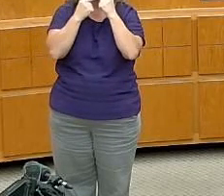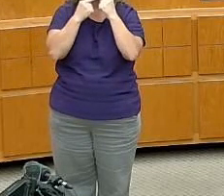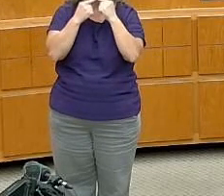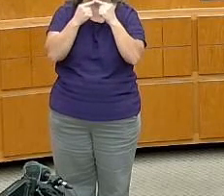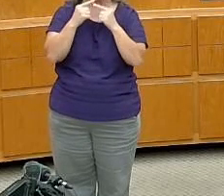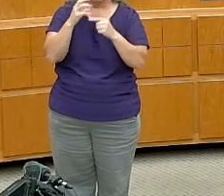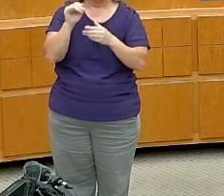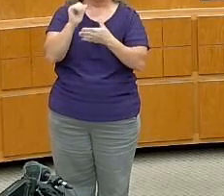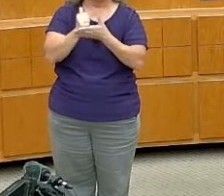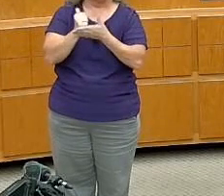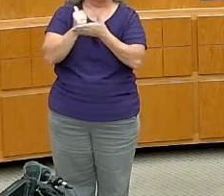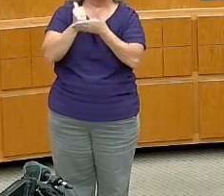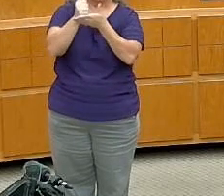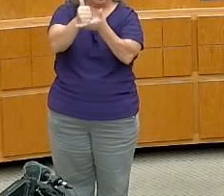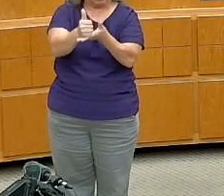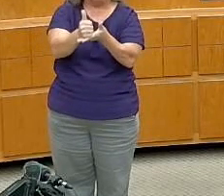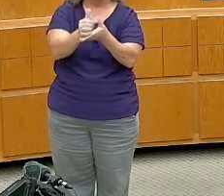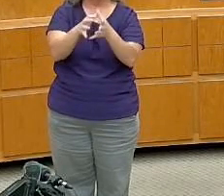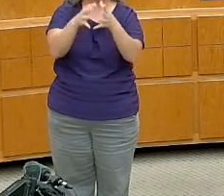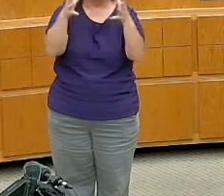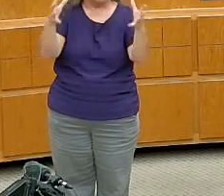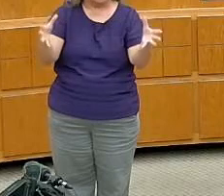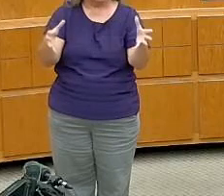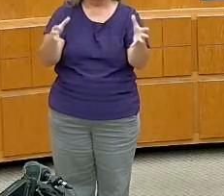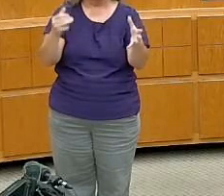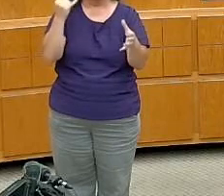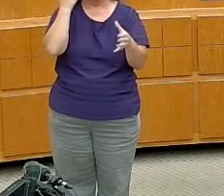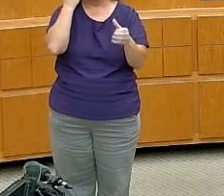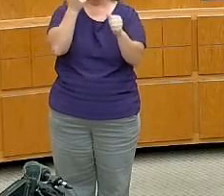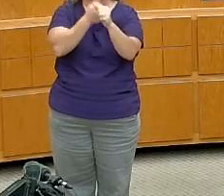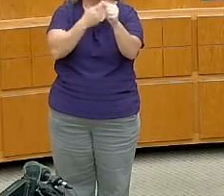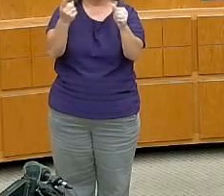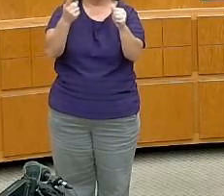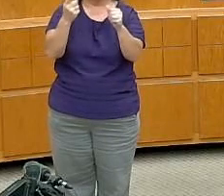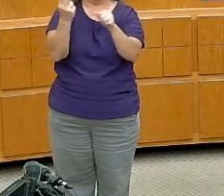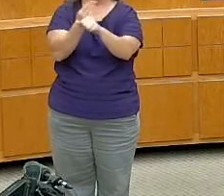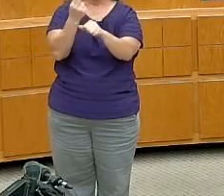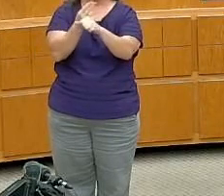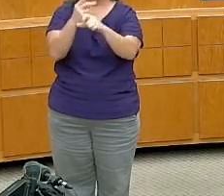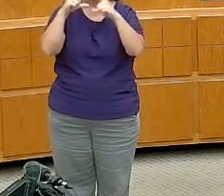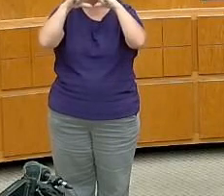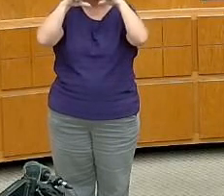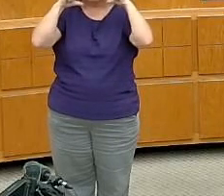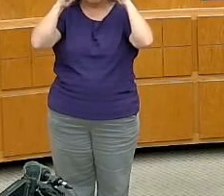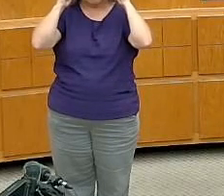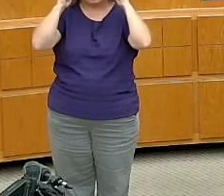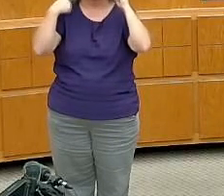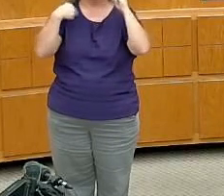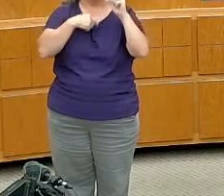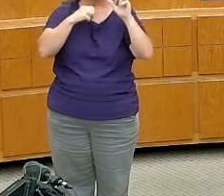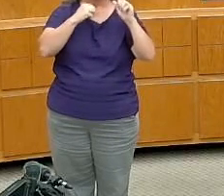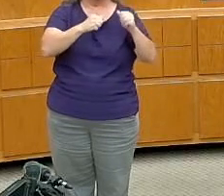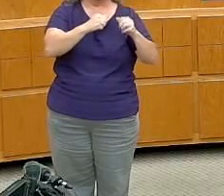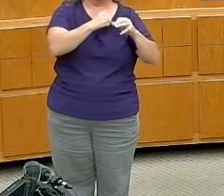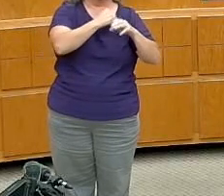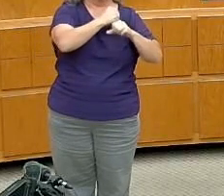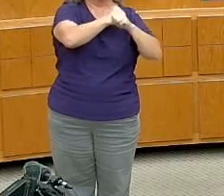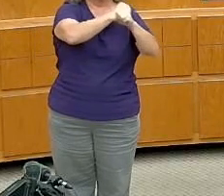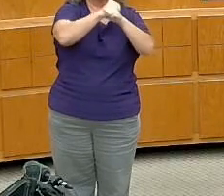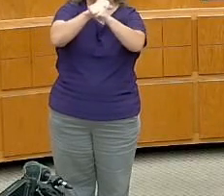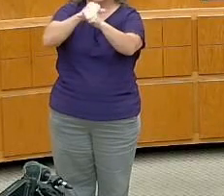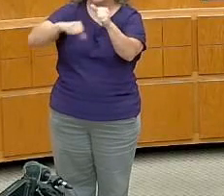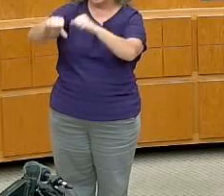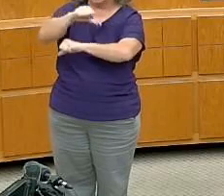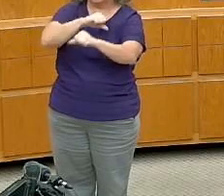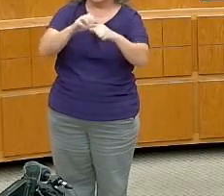does help tremendously. If everybody's wearing these masks, we can very much protect one another.